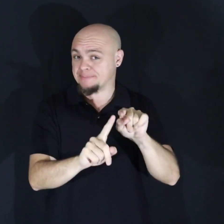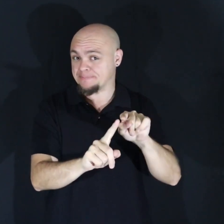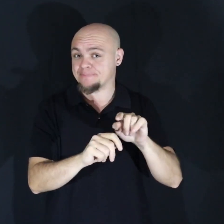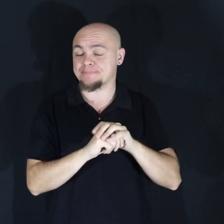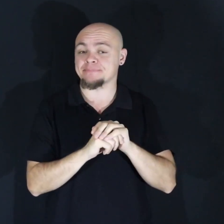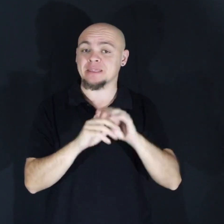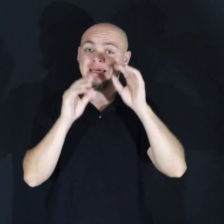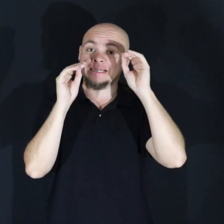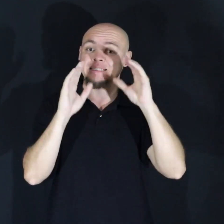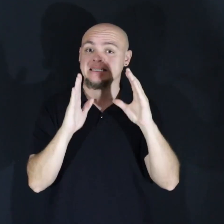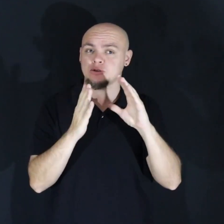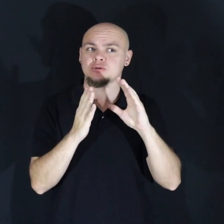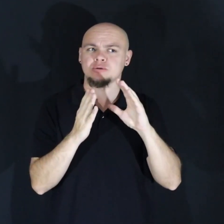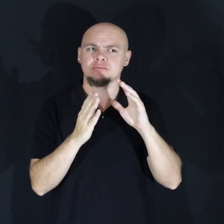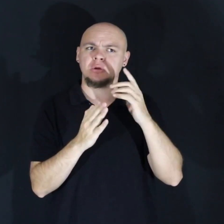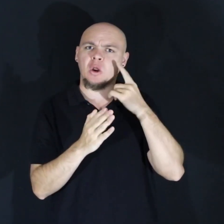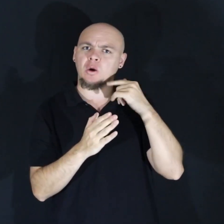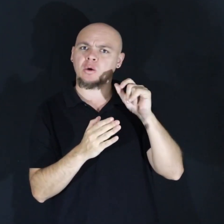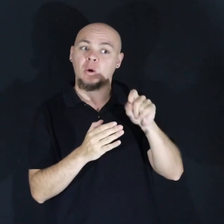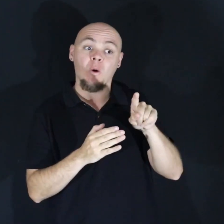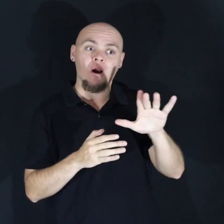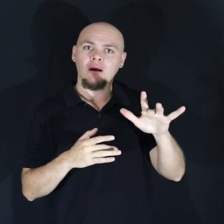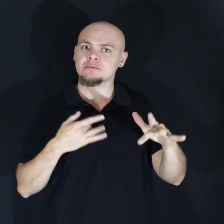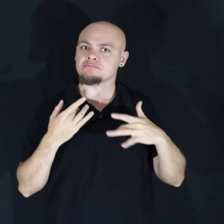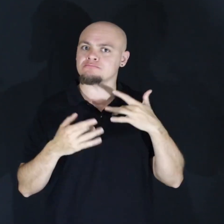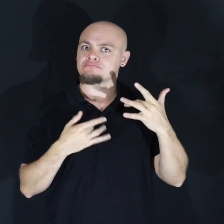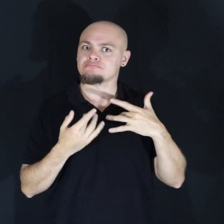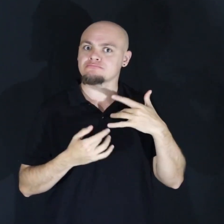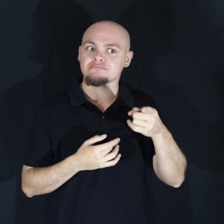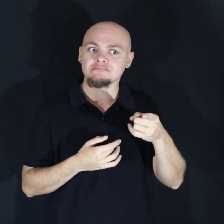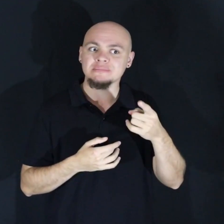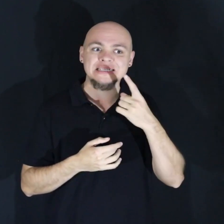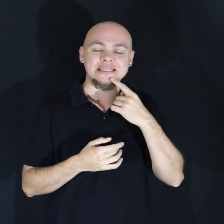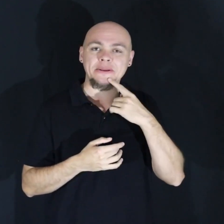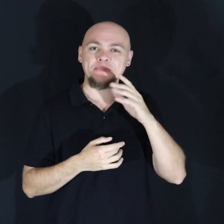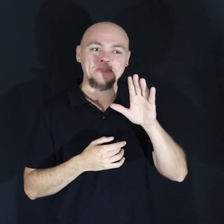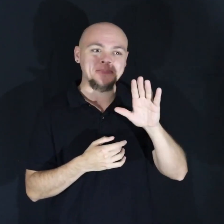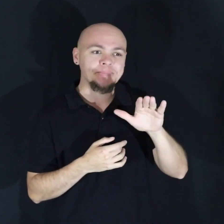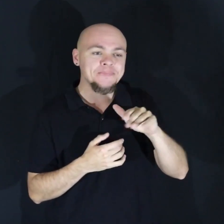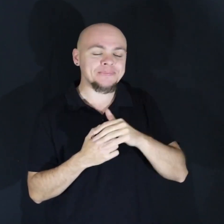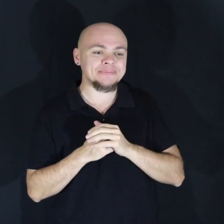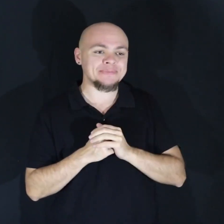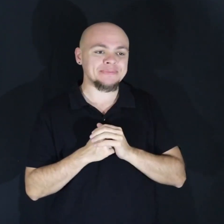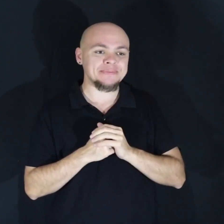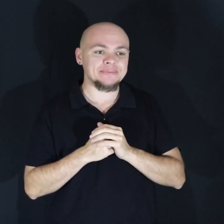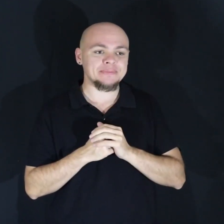A teacher learns of Jalen's excitement and says to him,